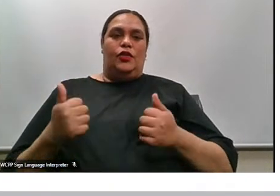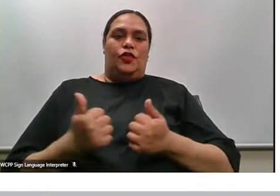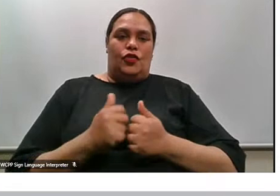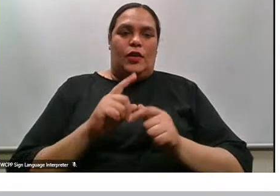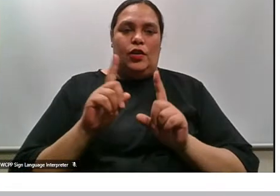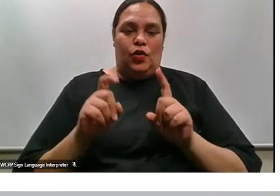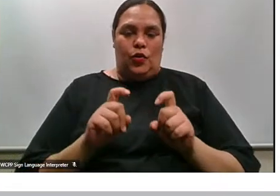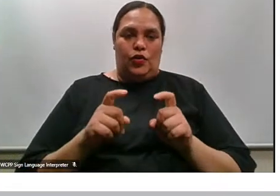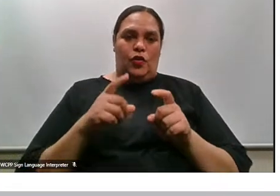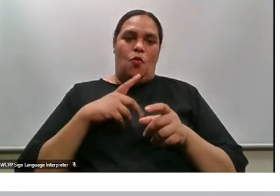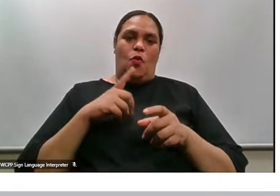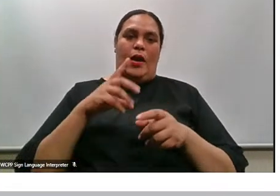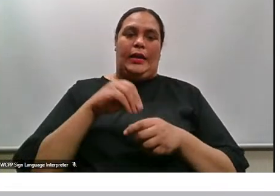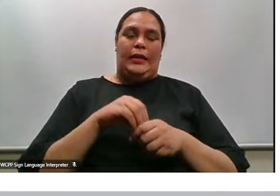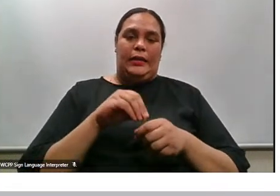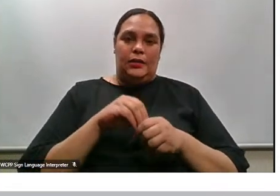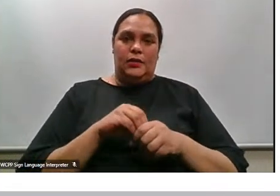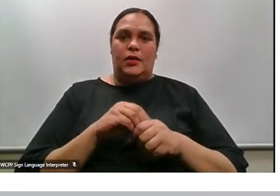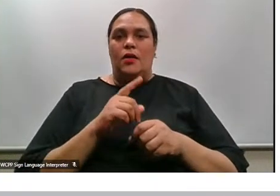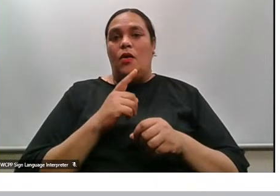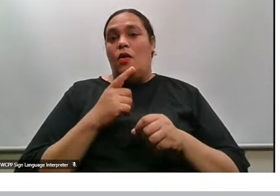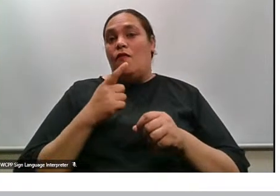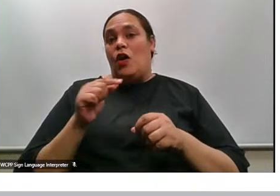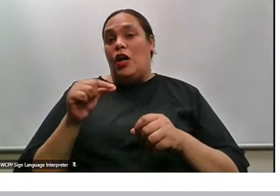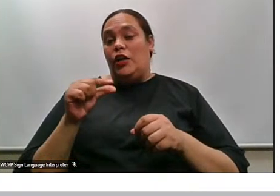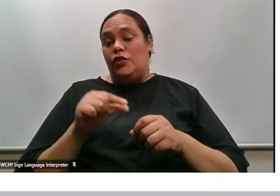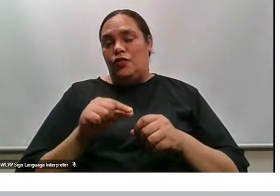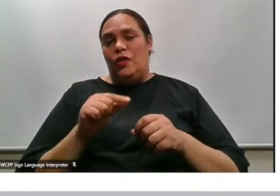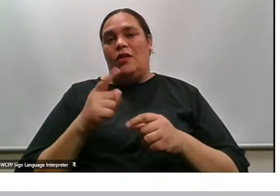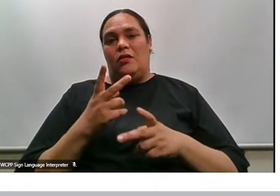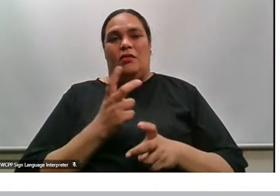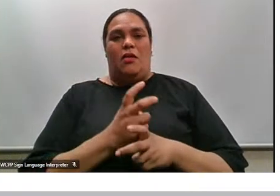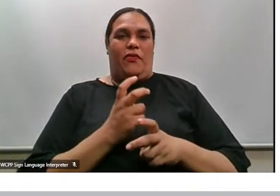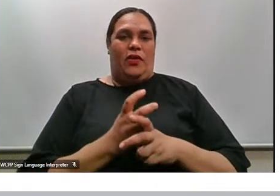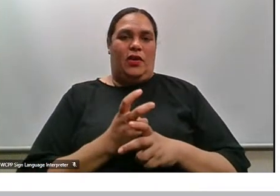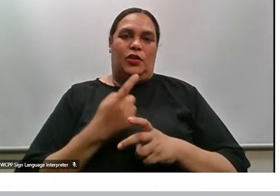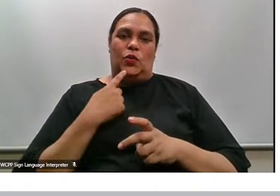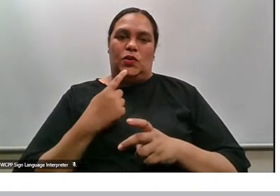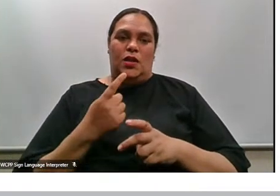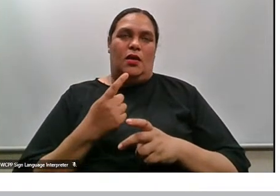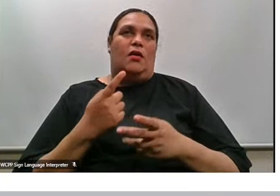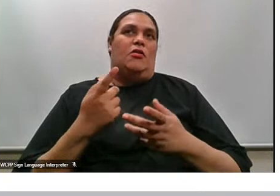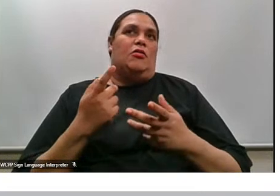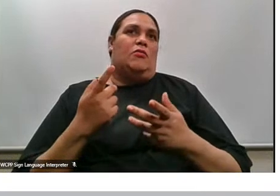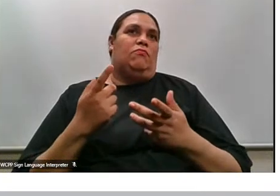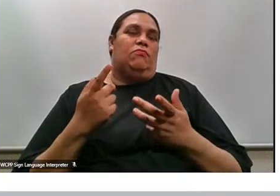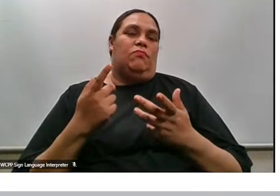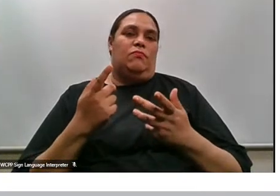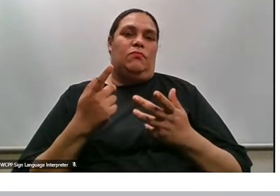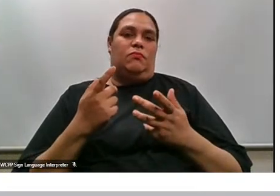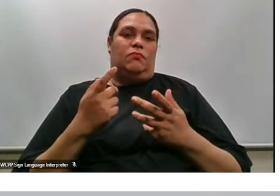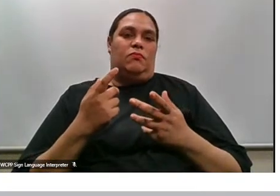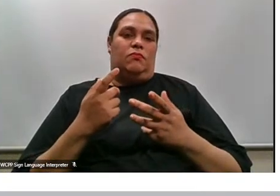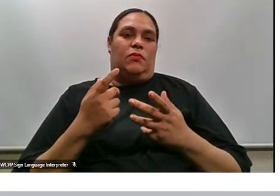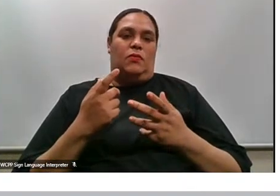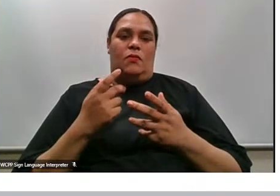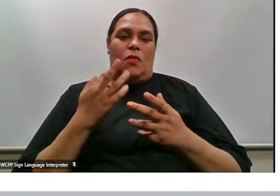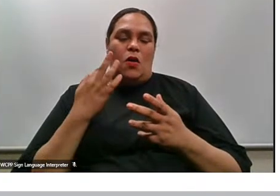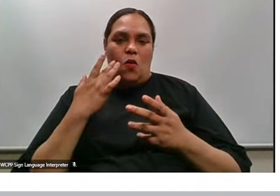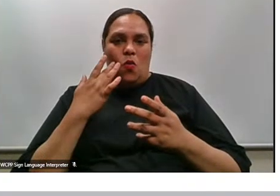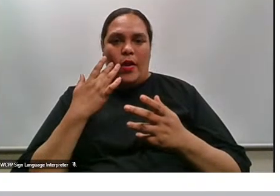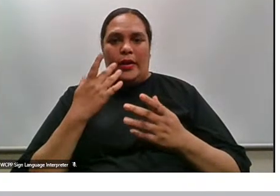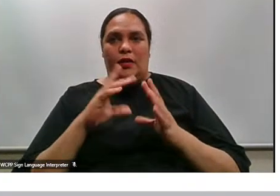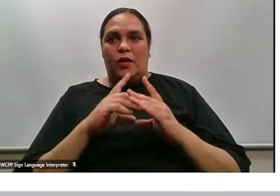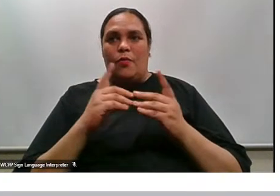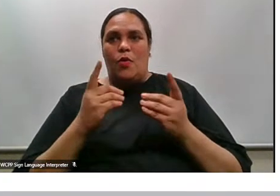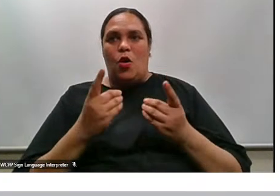in that for AG, it would be difficult to determine that when a